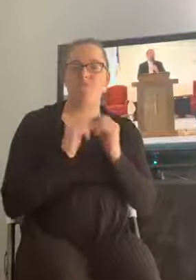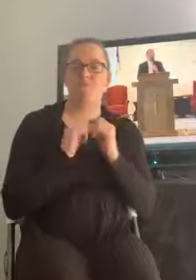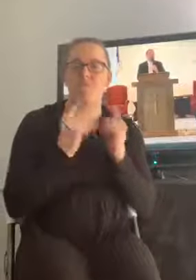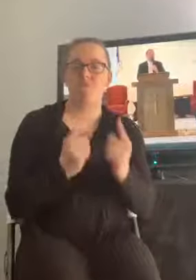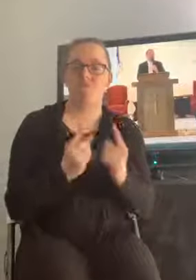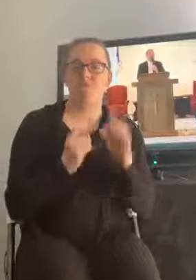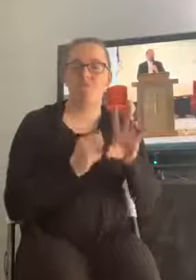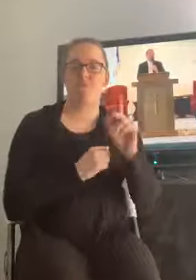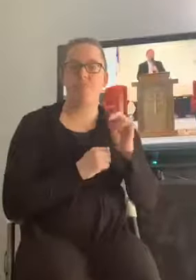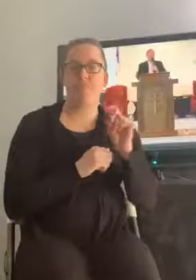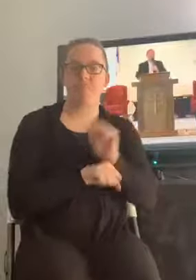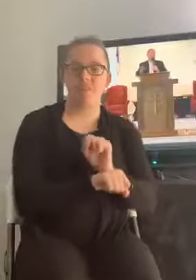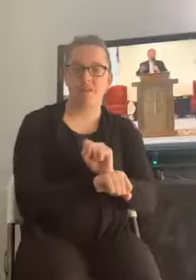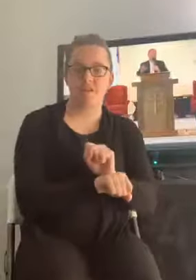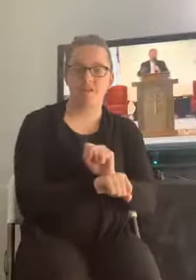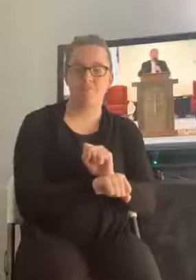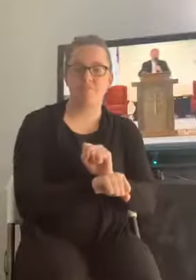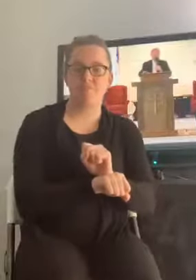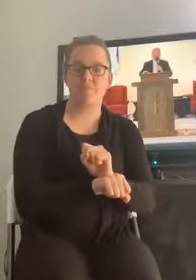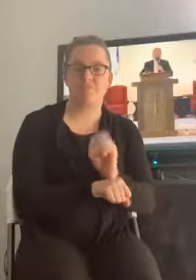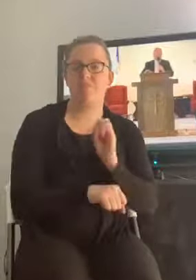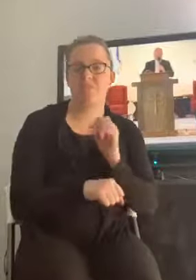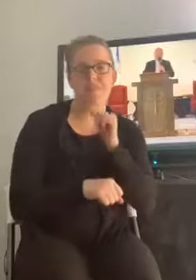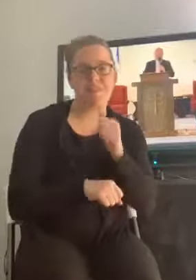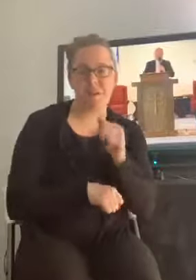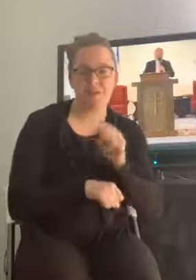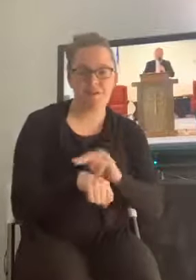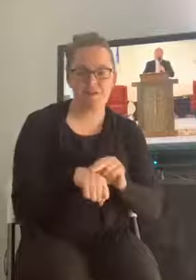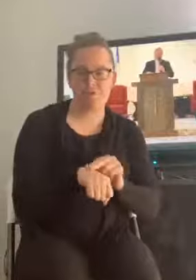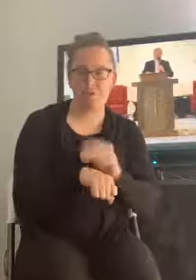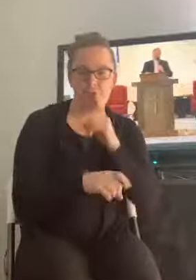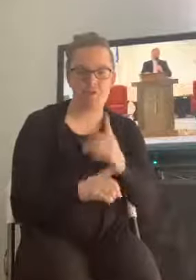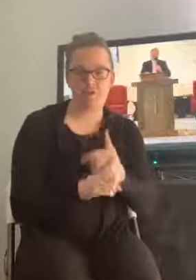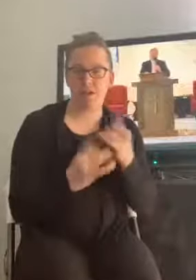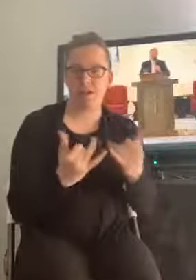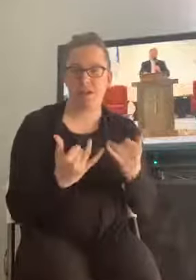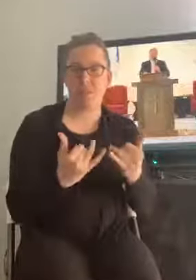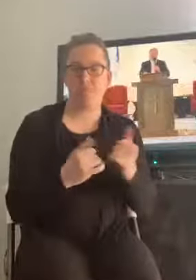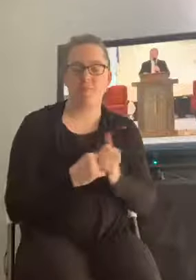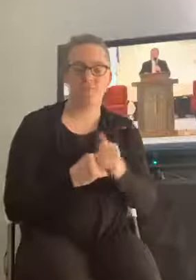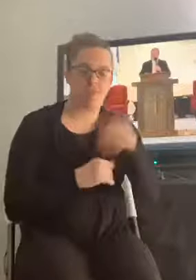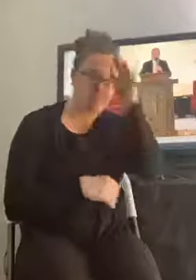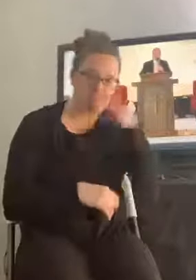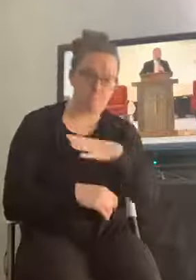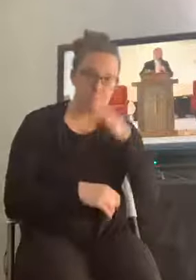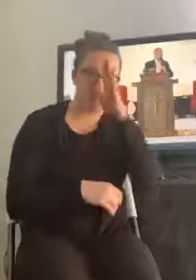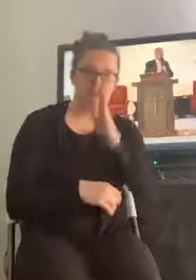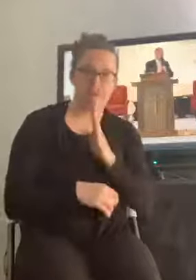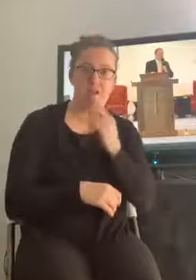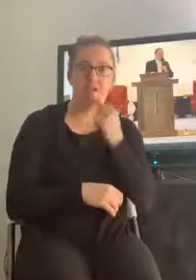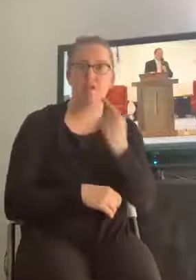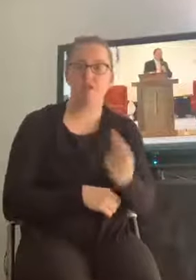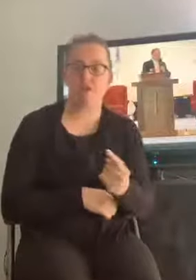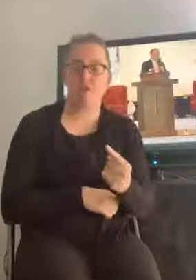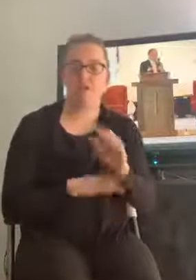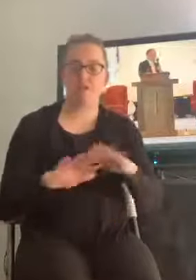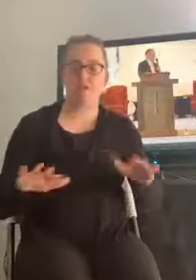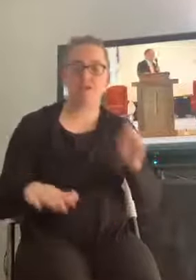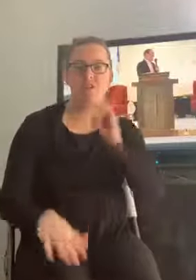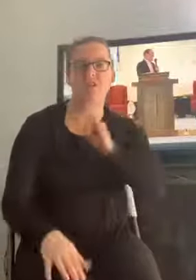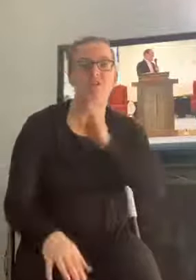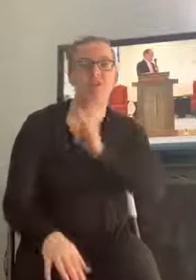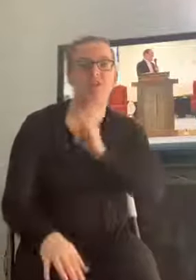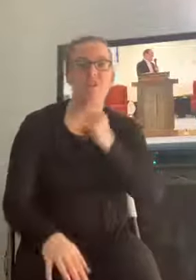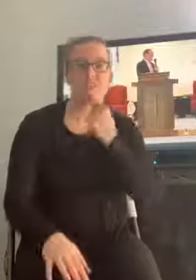we find ourselves in. But it was interesting to me as I was studying this out. The man of God, he told the children of Israel, he told the leaders, he said, you're going